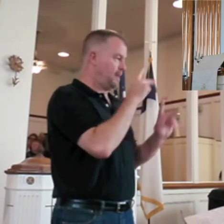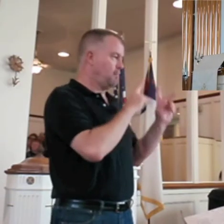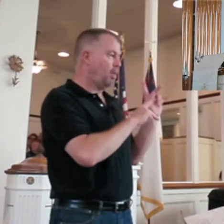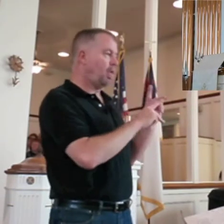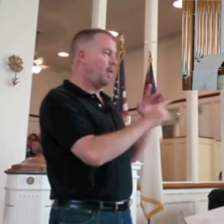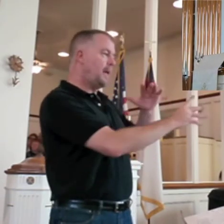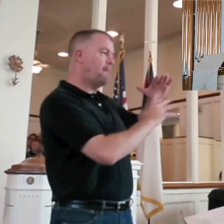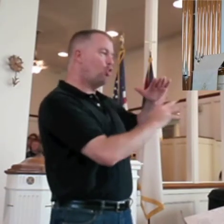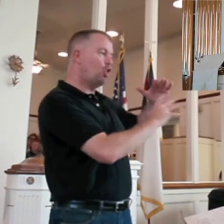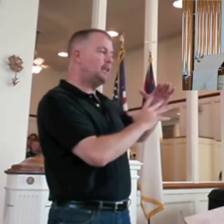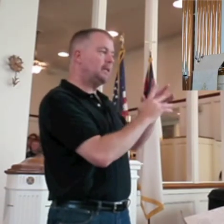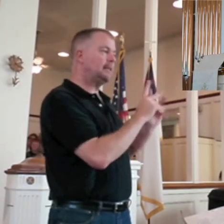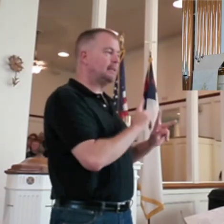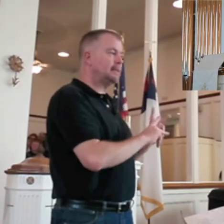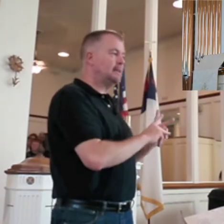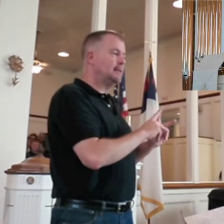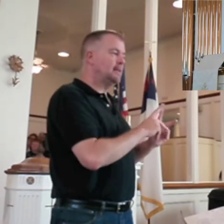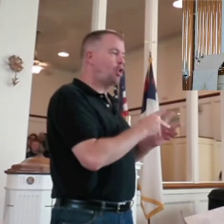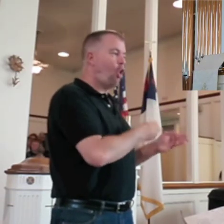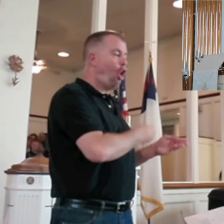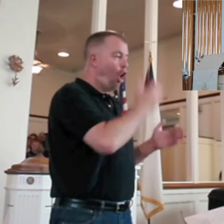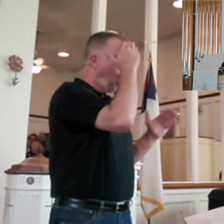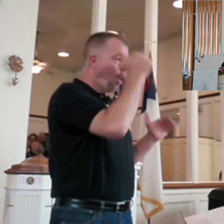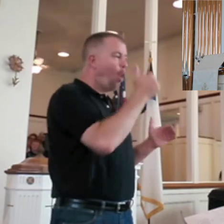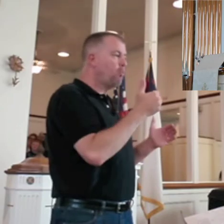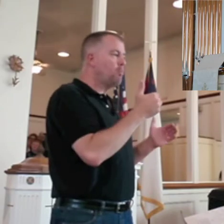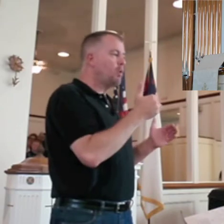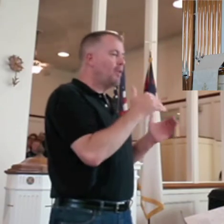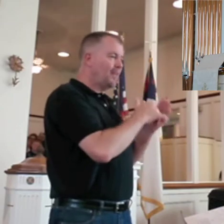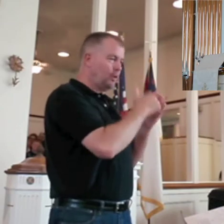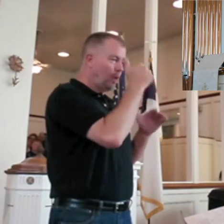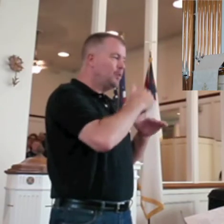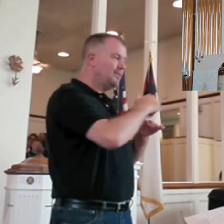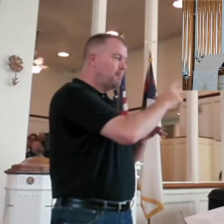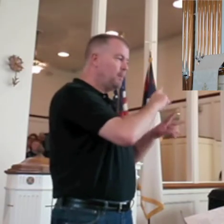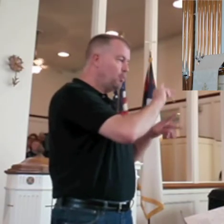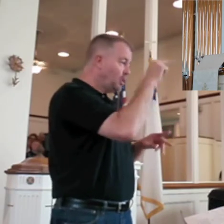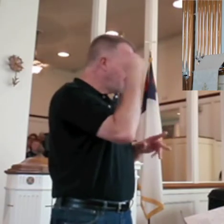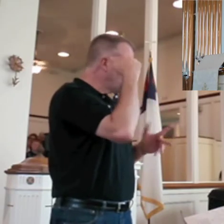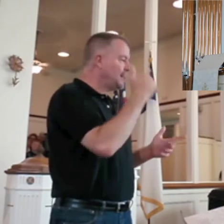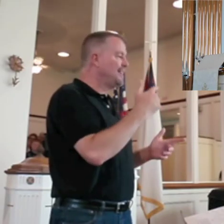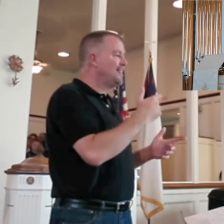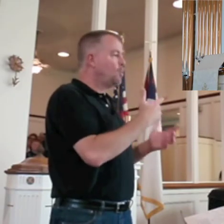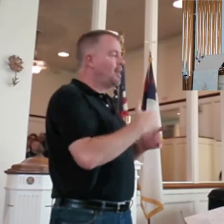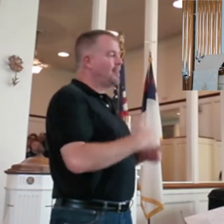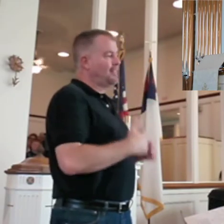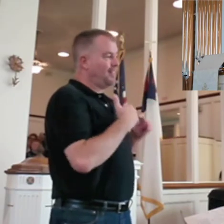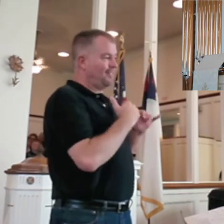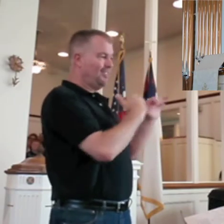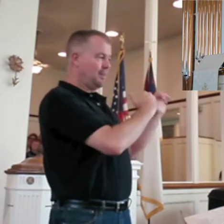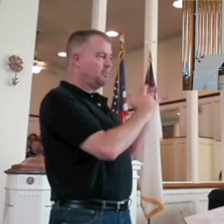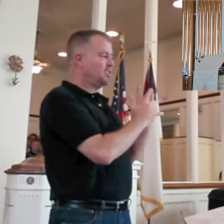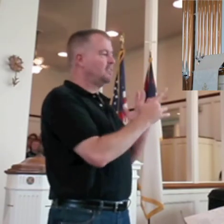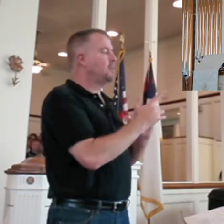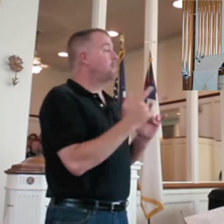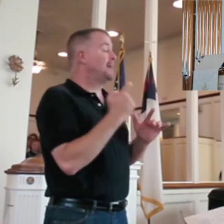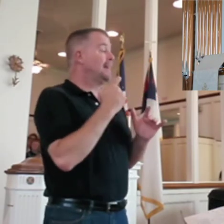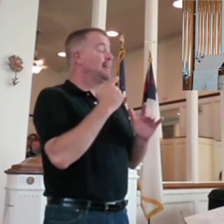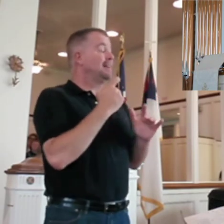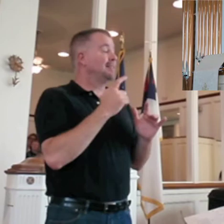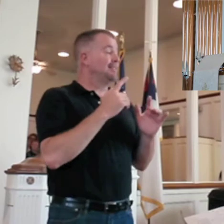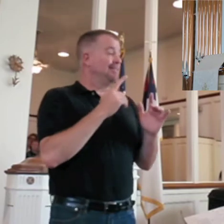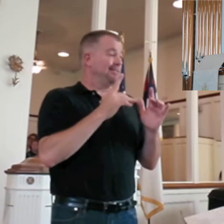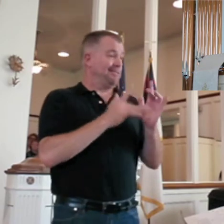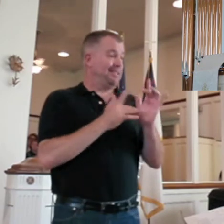the elderly and the immigrant with hope. Living the way that Jesus lived cost him